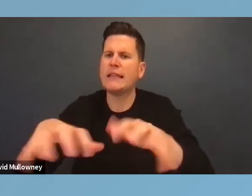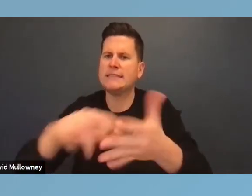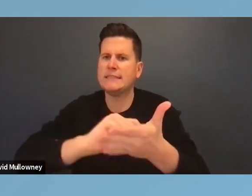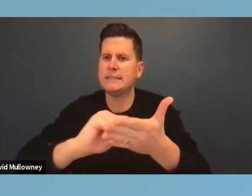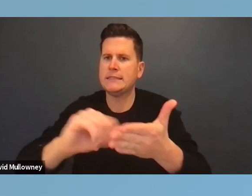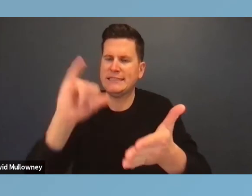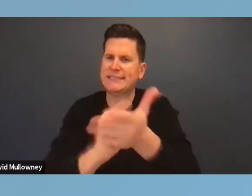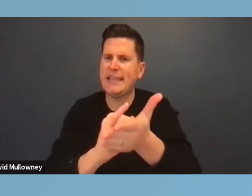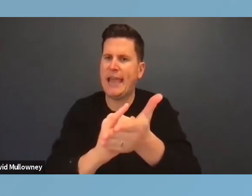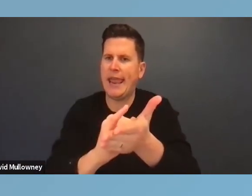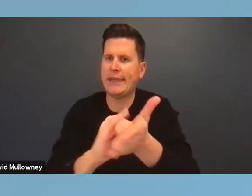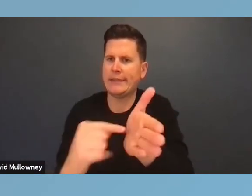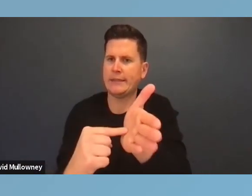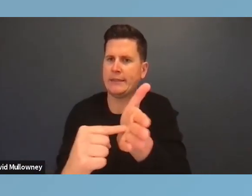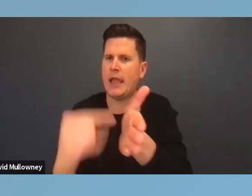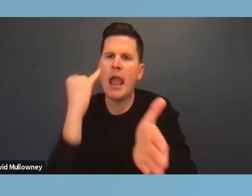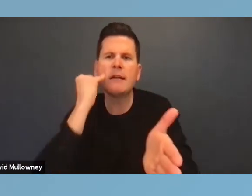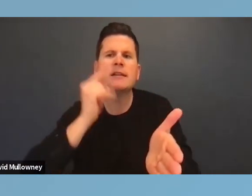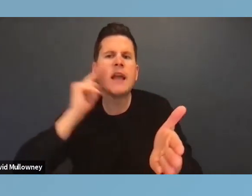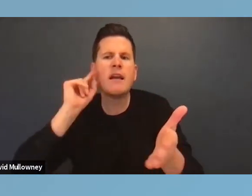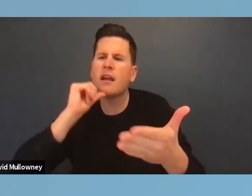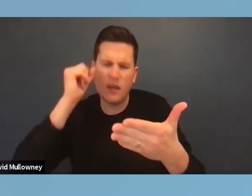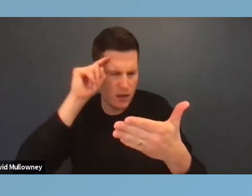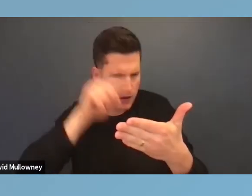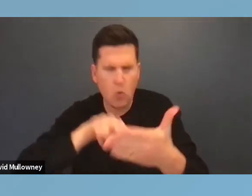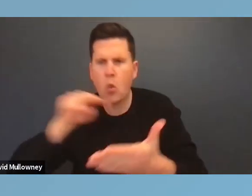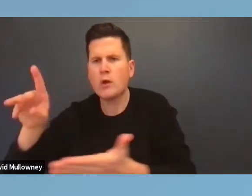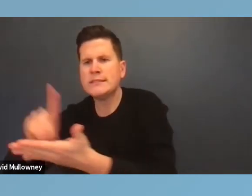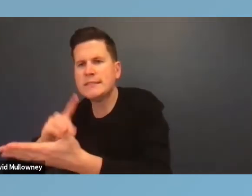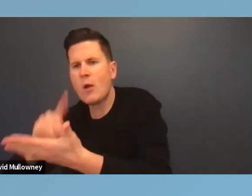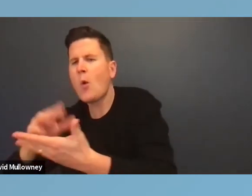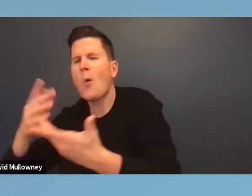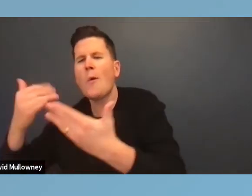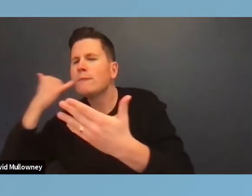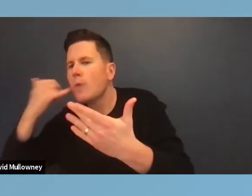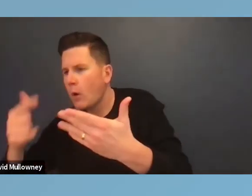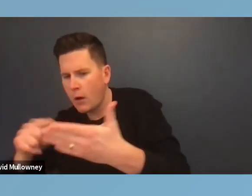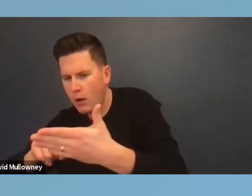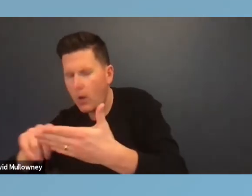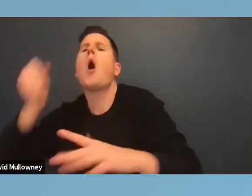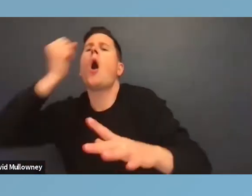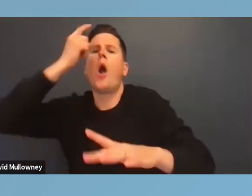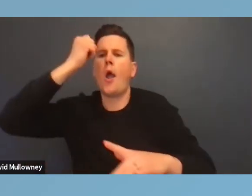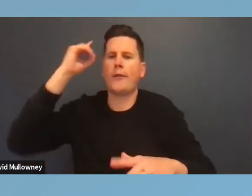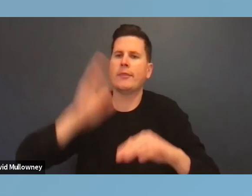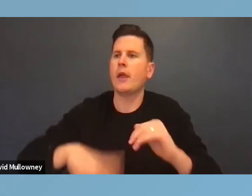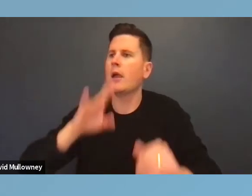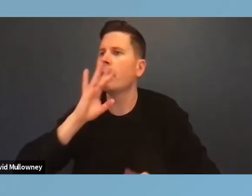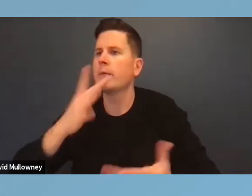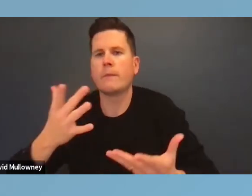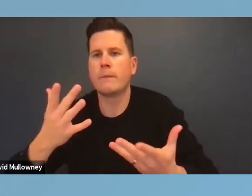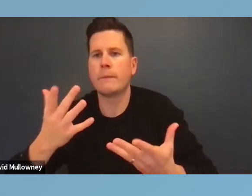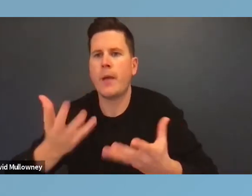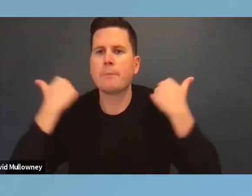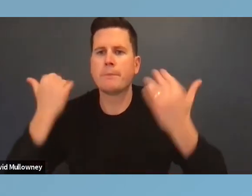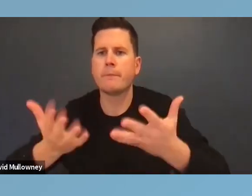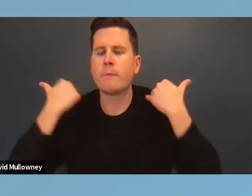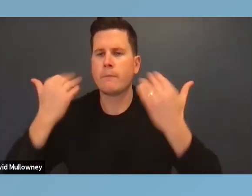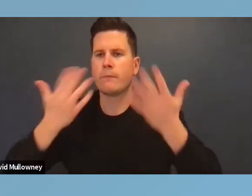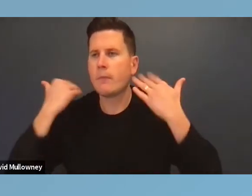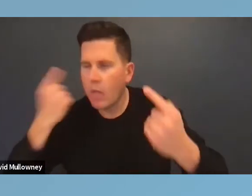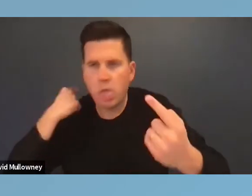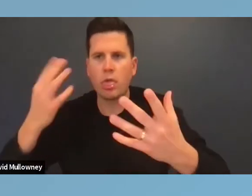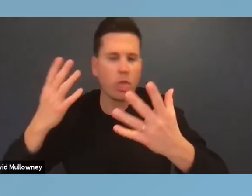because it's frozen in time and we can actually read the word rather than trying to understand it on your lips.